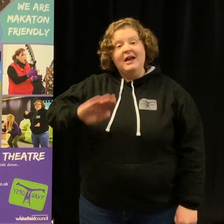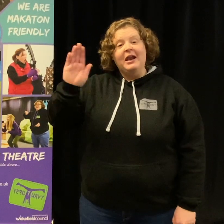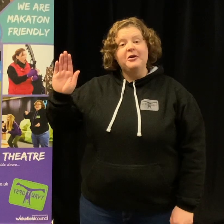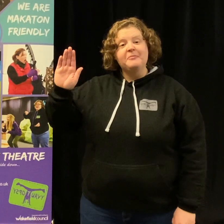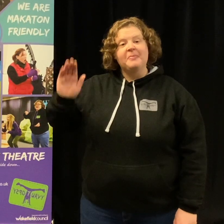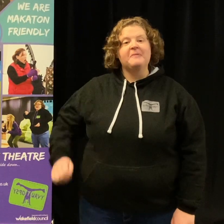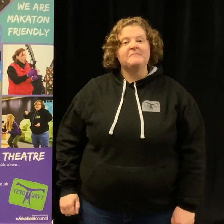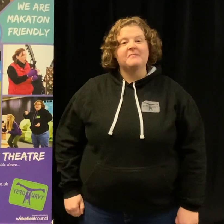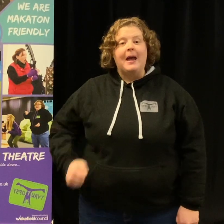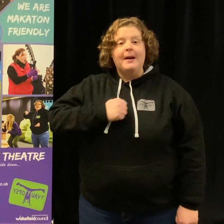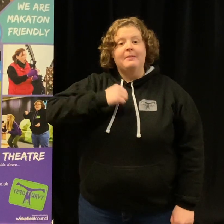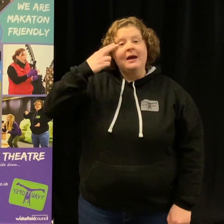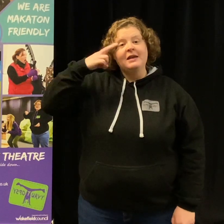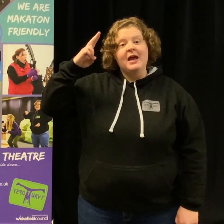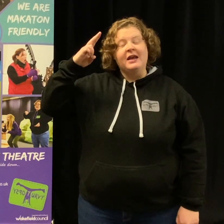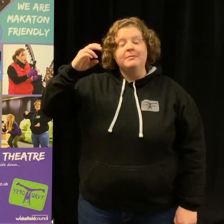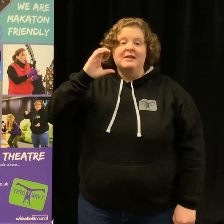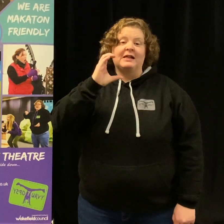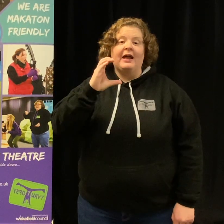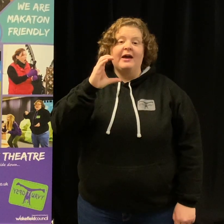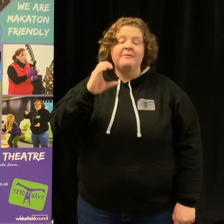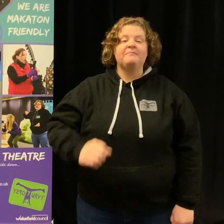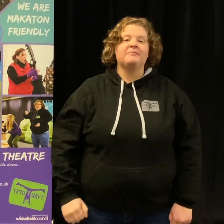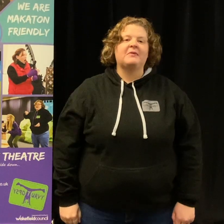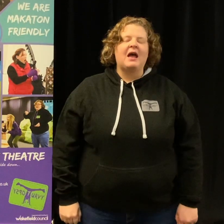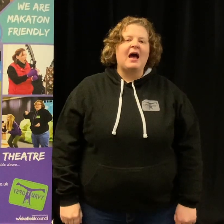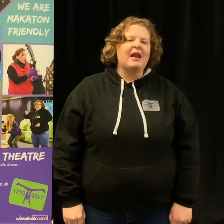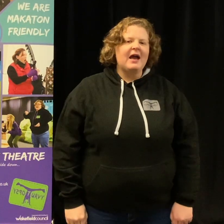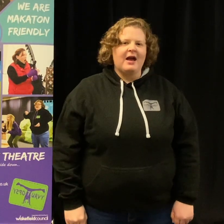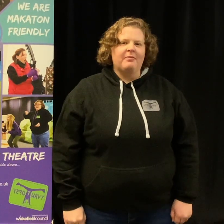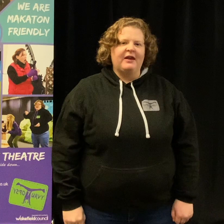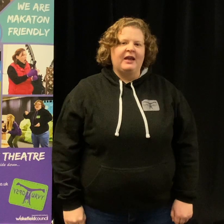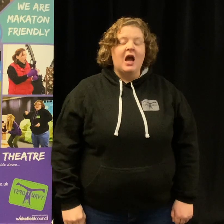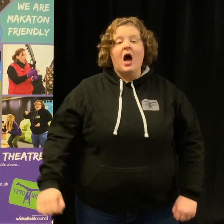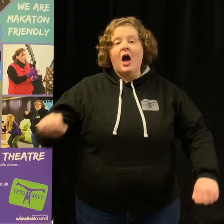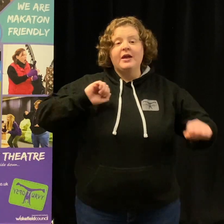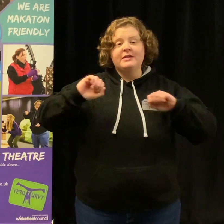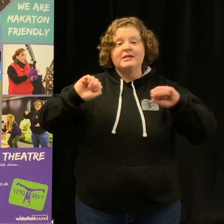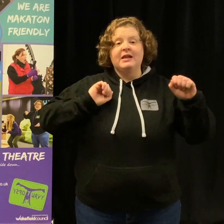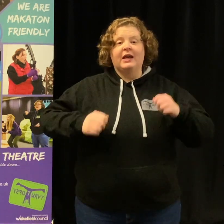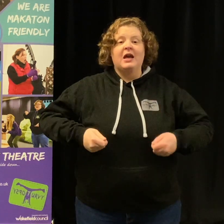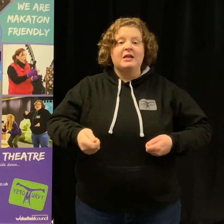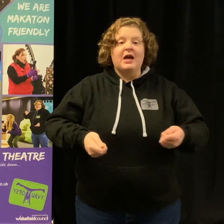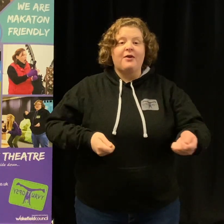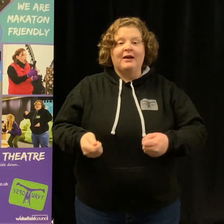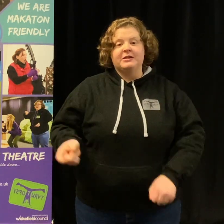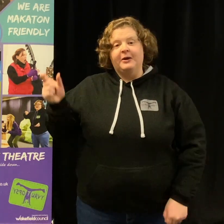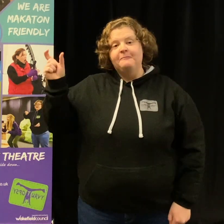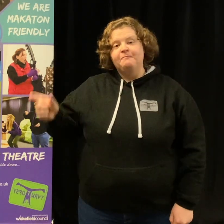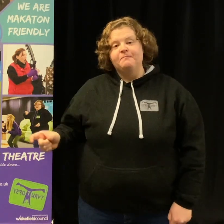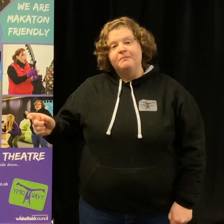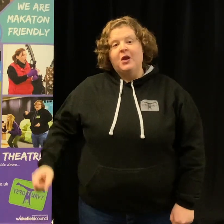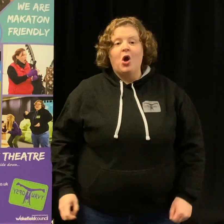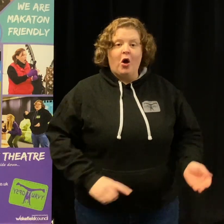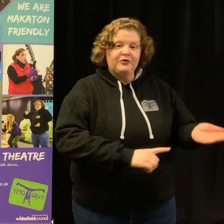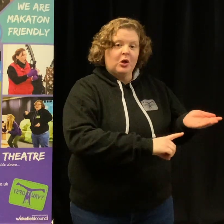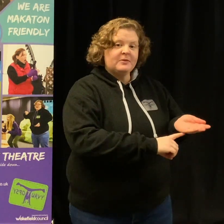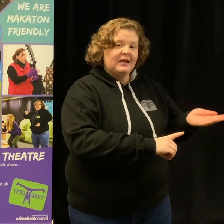Hello, my name is Claire and I am the Artistic Director of Topsy